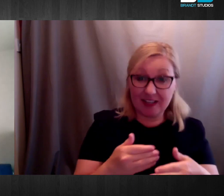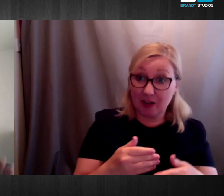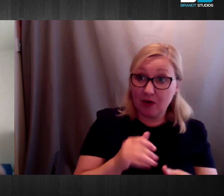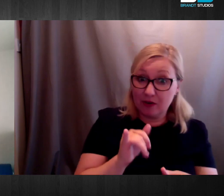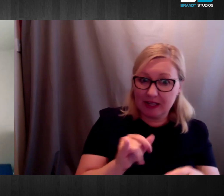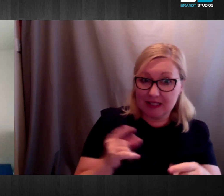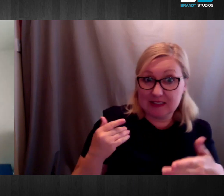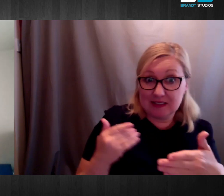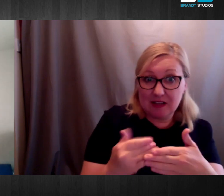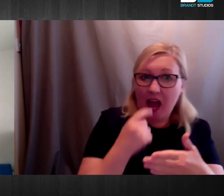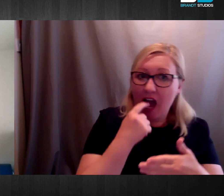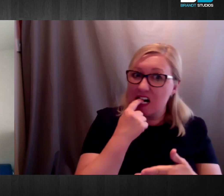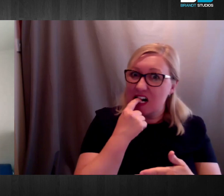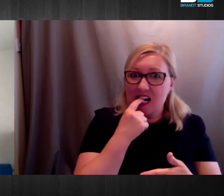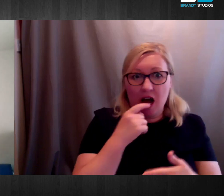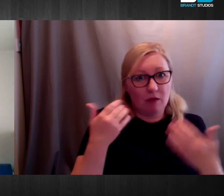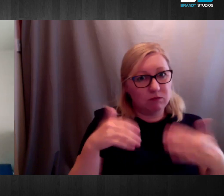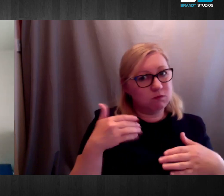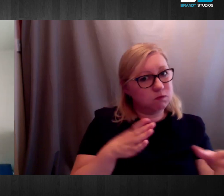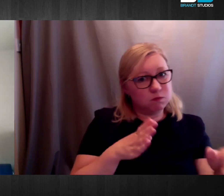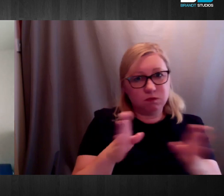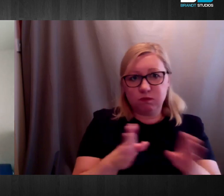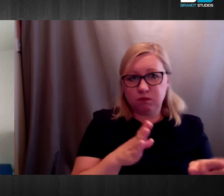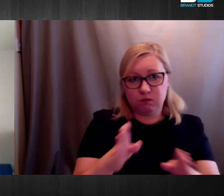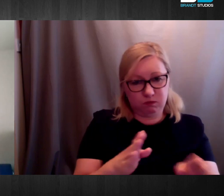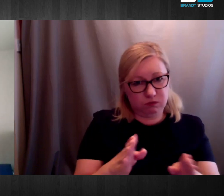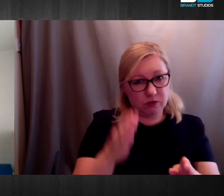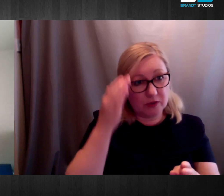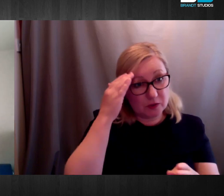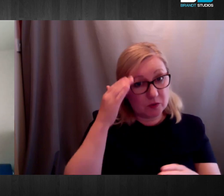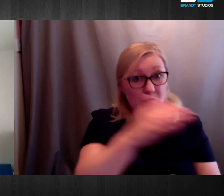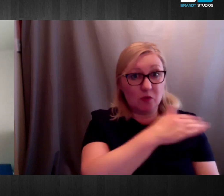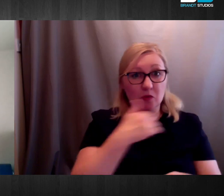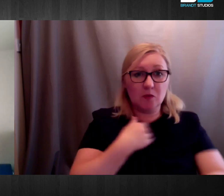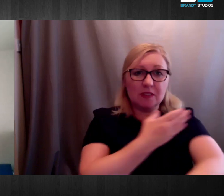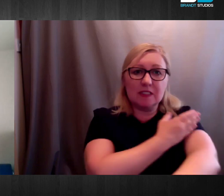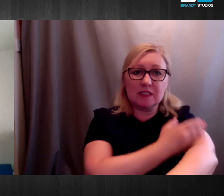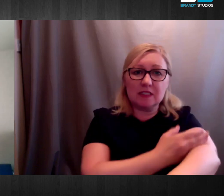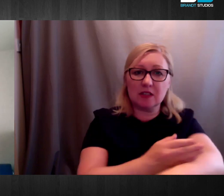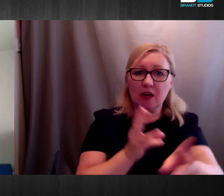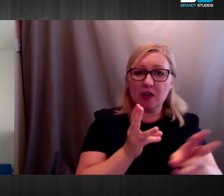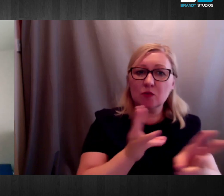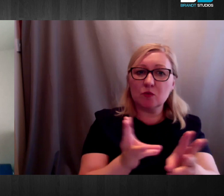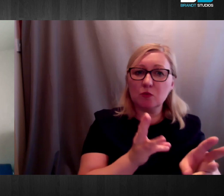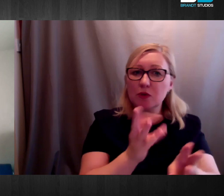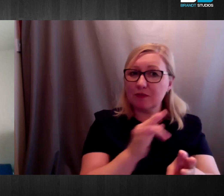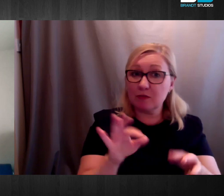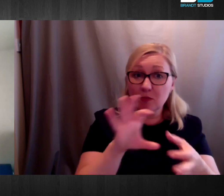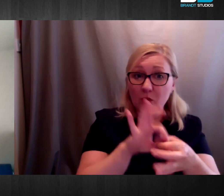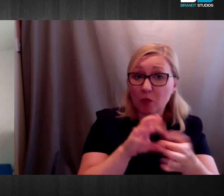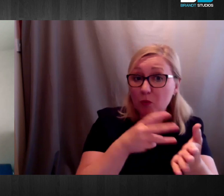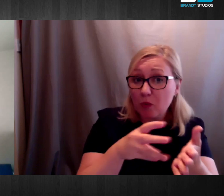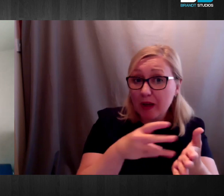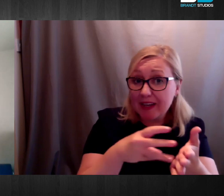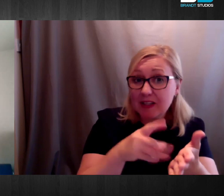So when we started working from home, I think on the 12th of March, and until